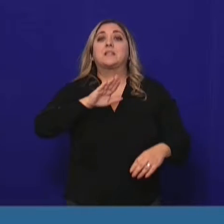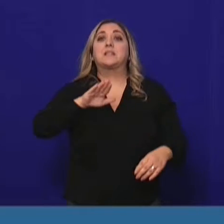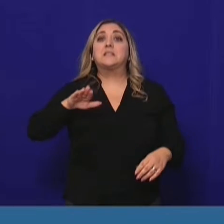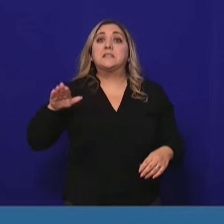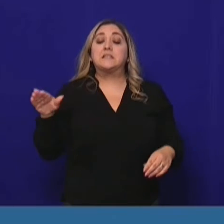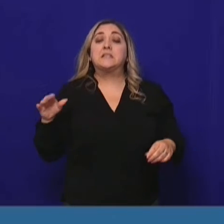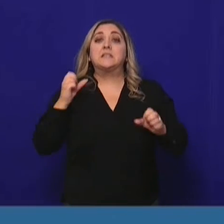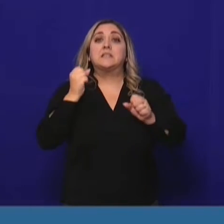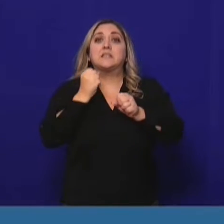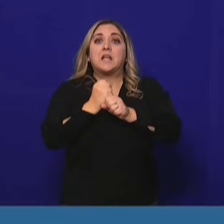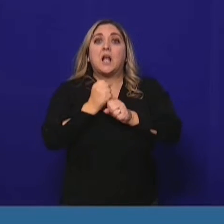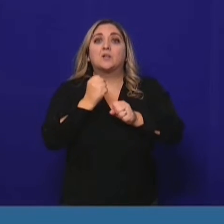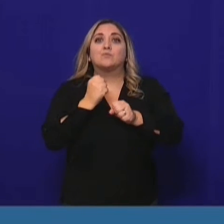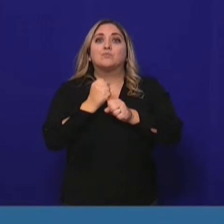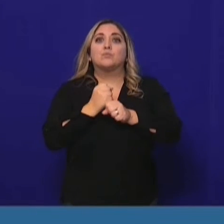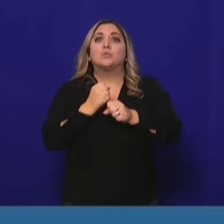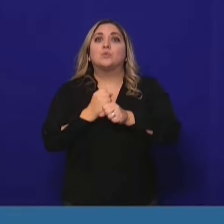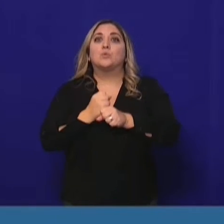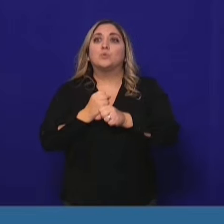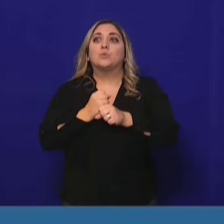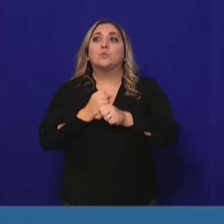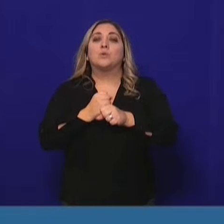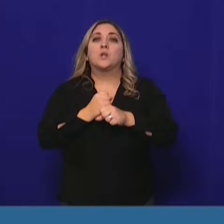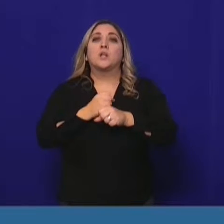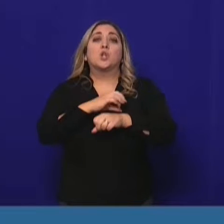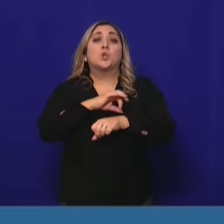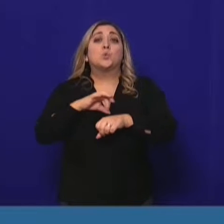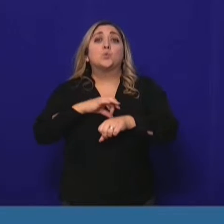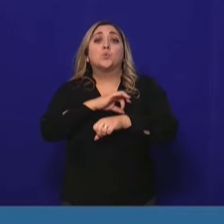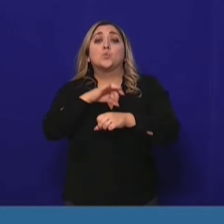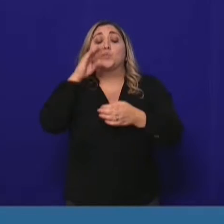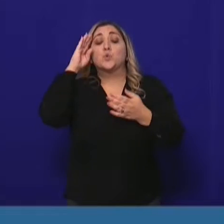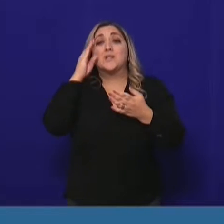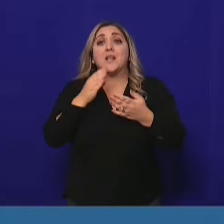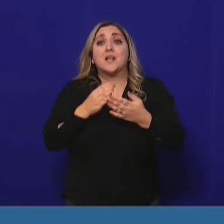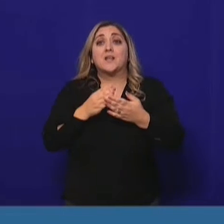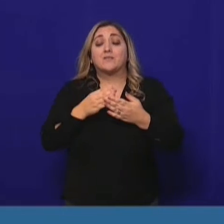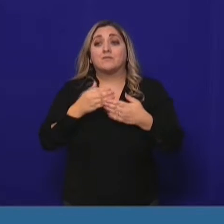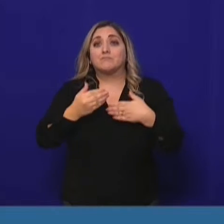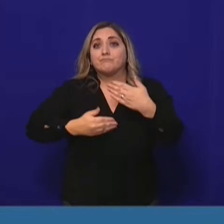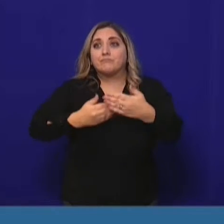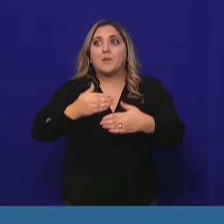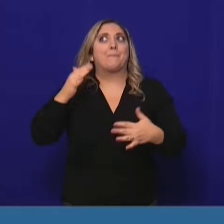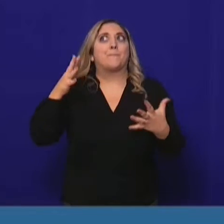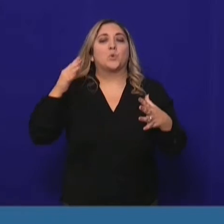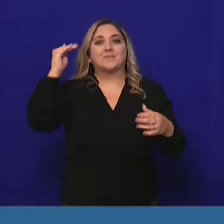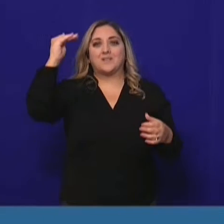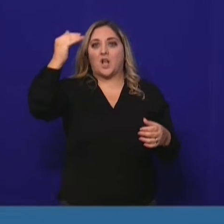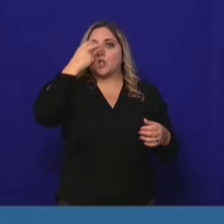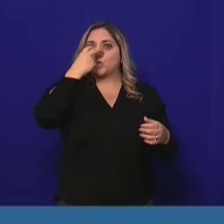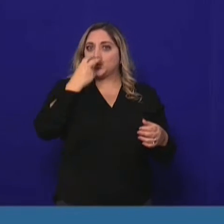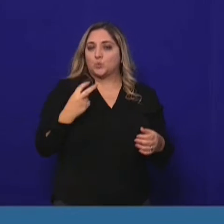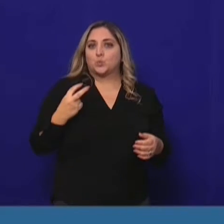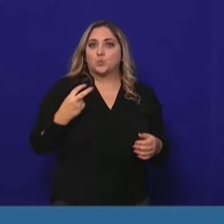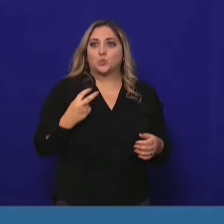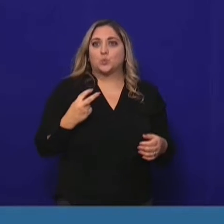li jaħdmu wkoll f'postijiet fejn inti għandek long term care, ġifieri hawnhekk għandna d-djar tal-anzjani, għandna